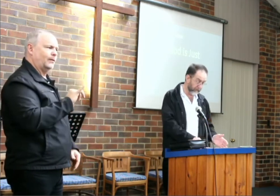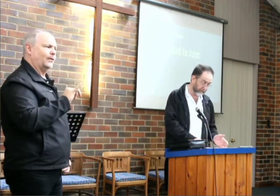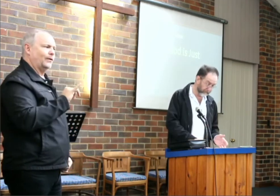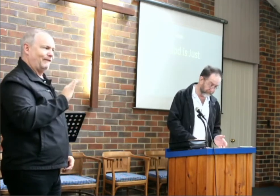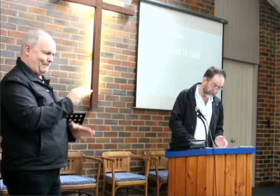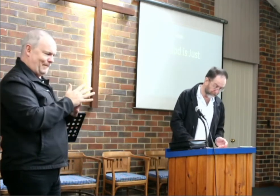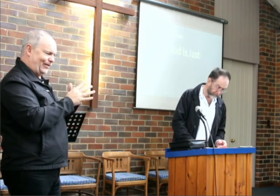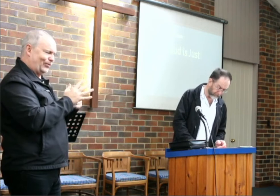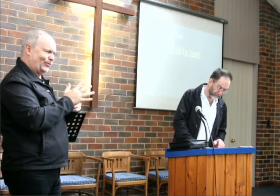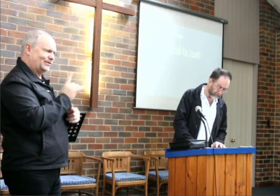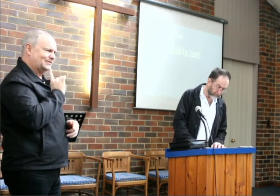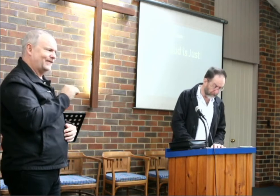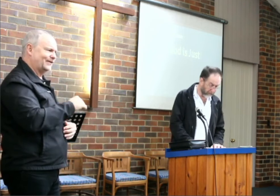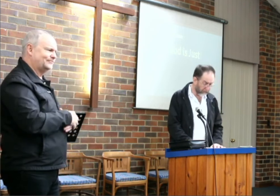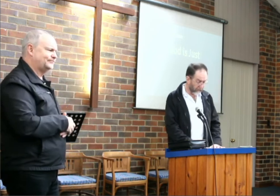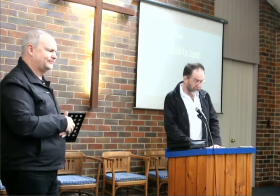Matthew.